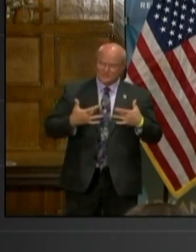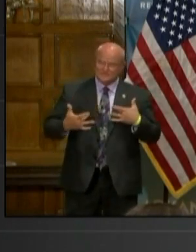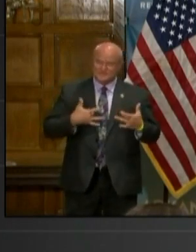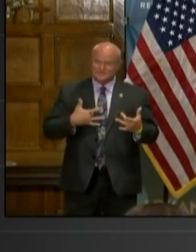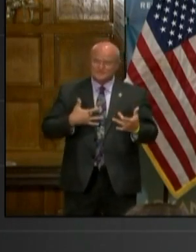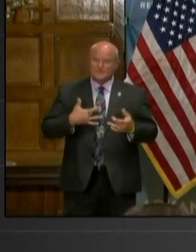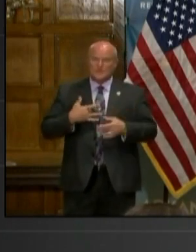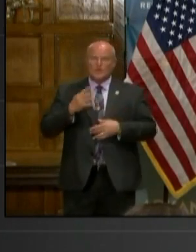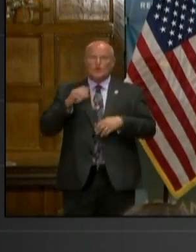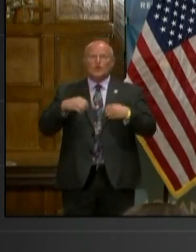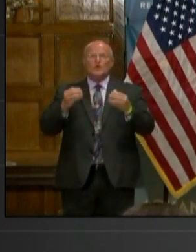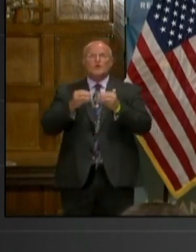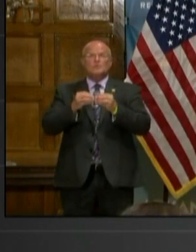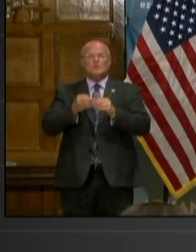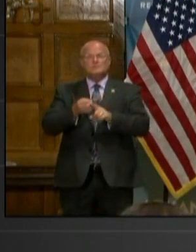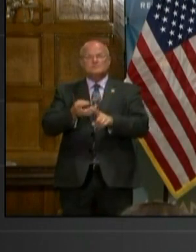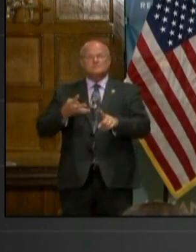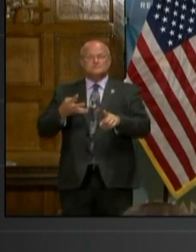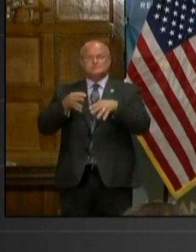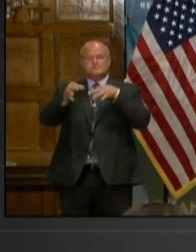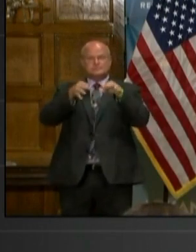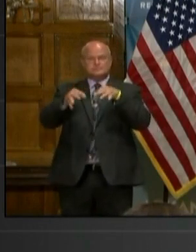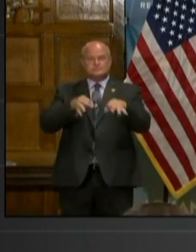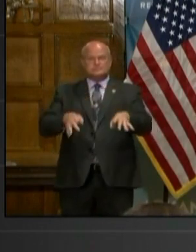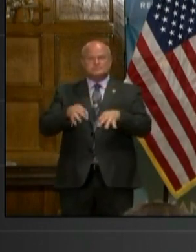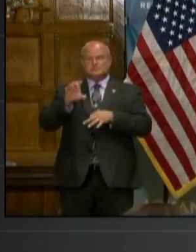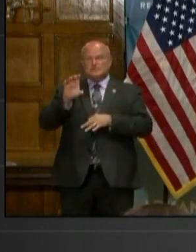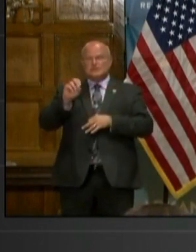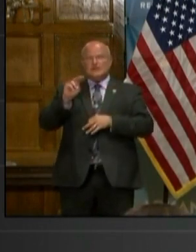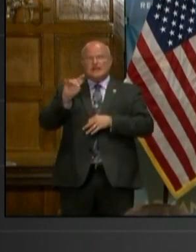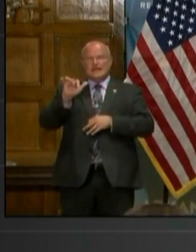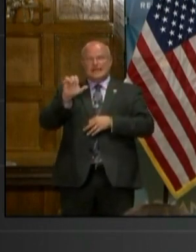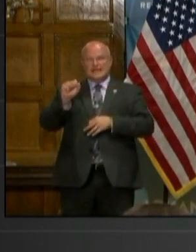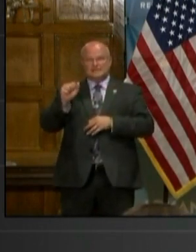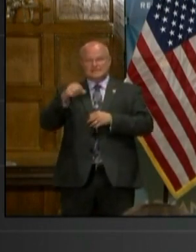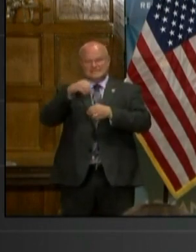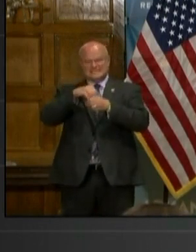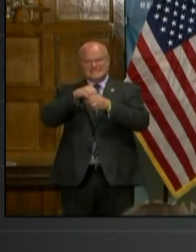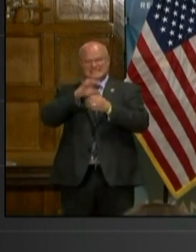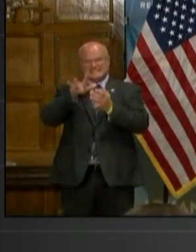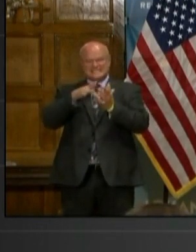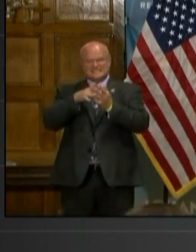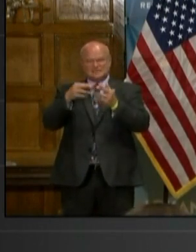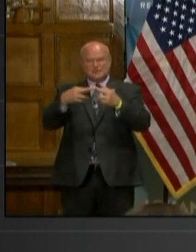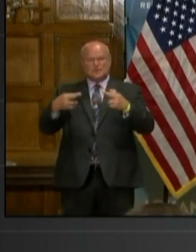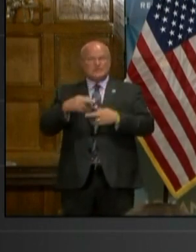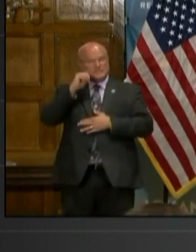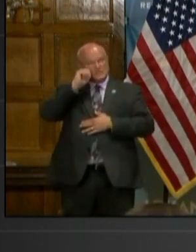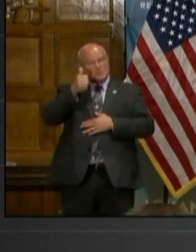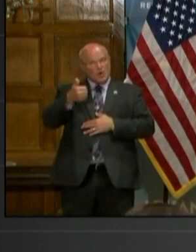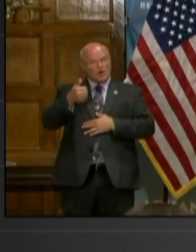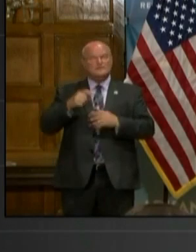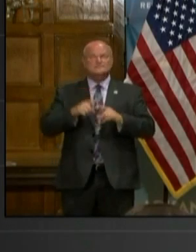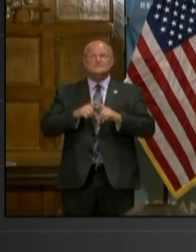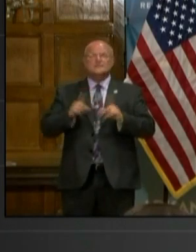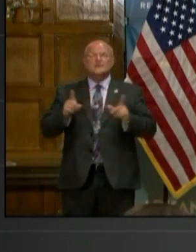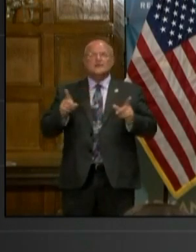will give a more detailed breakdown of the counties within the central region tomorrow.